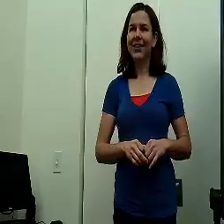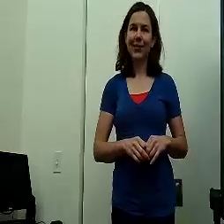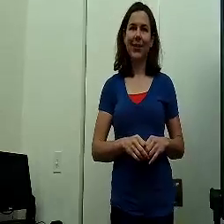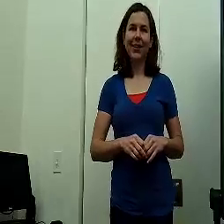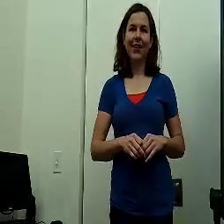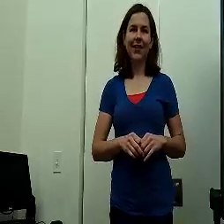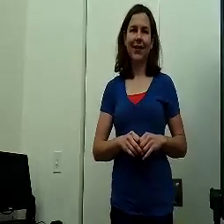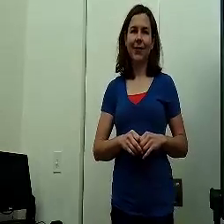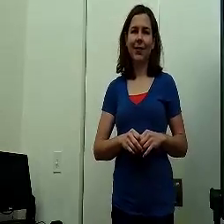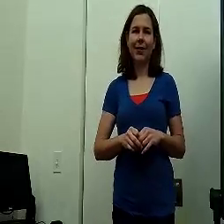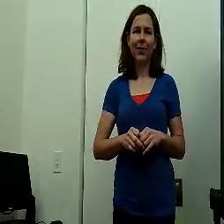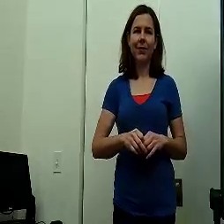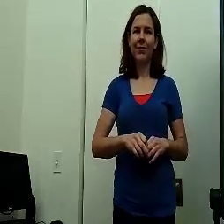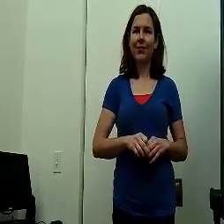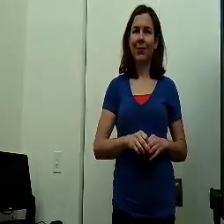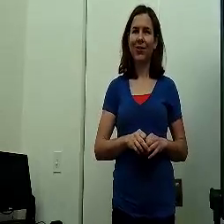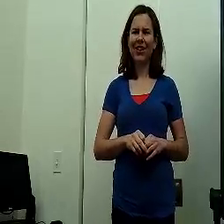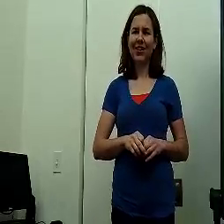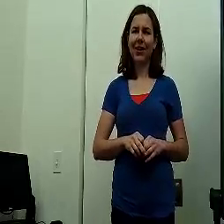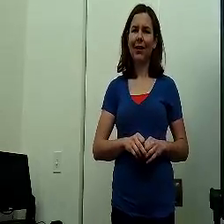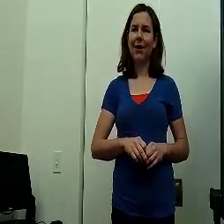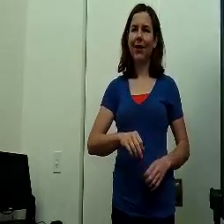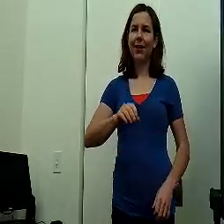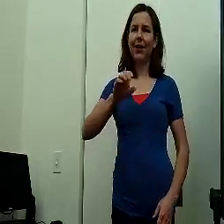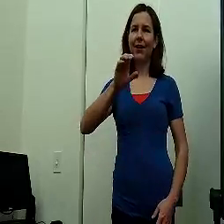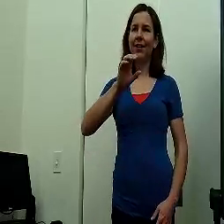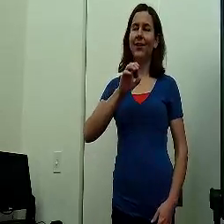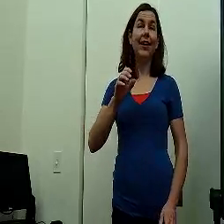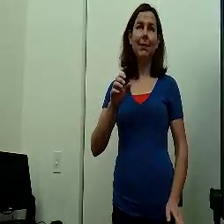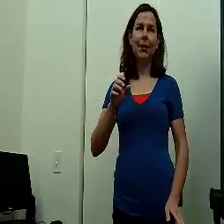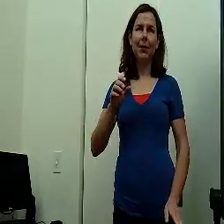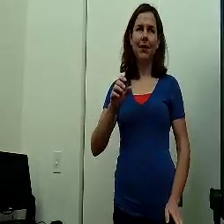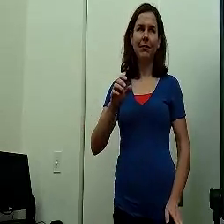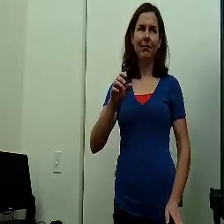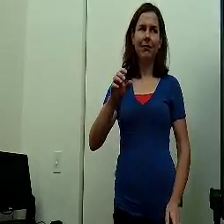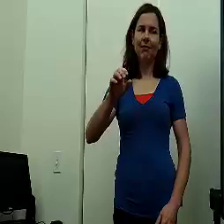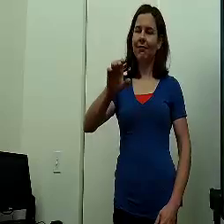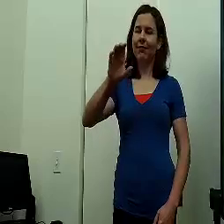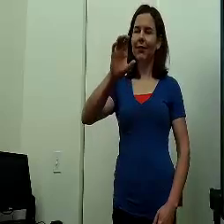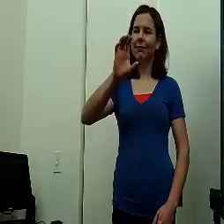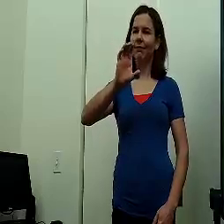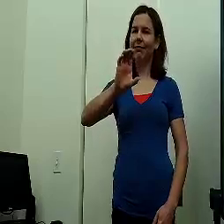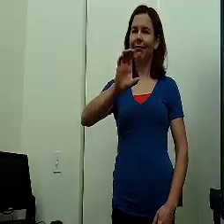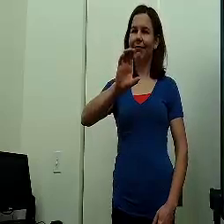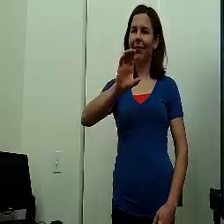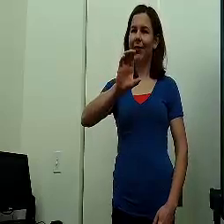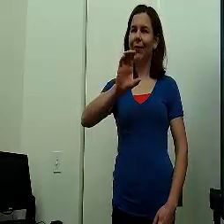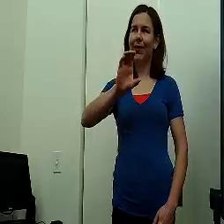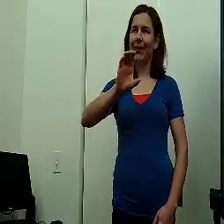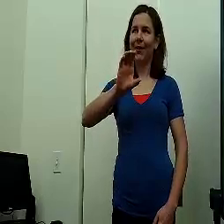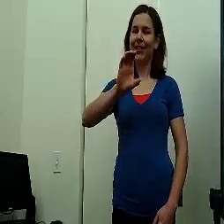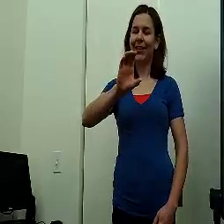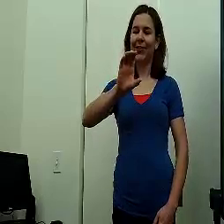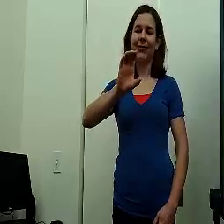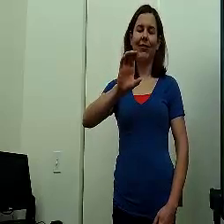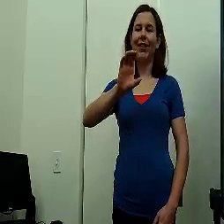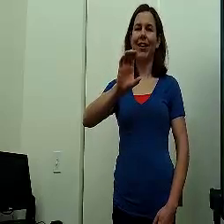Here's one that I think you all know. We were just talking about it. Your kids probably don't know while they might see you with